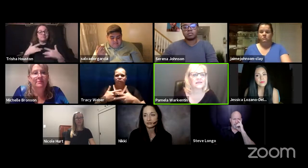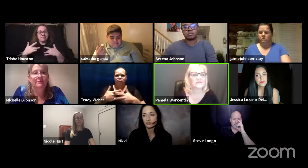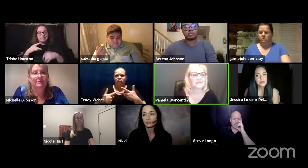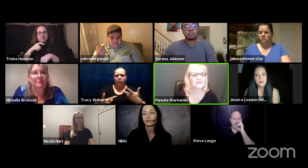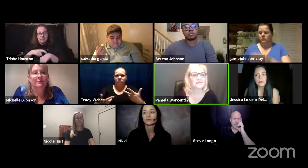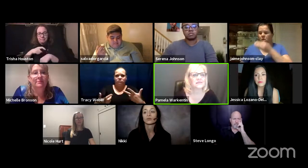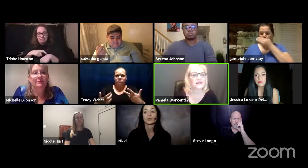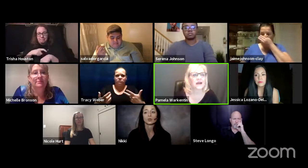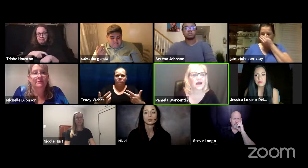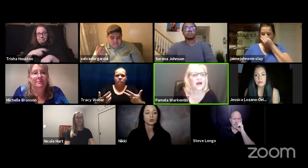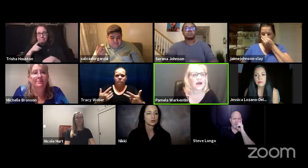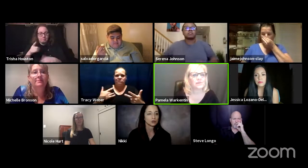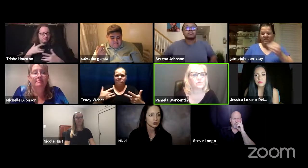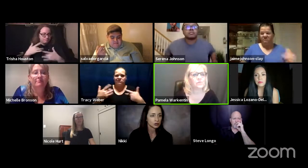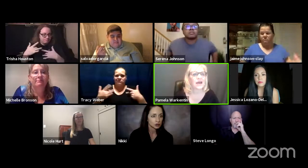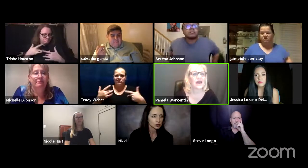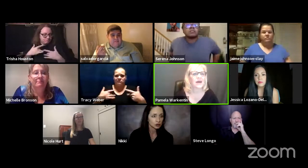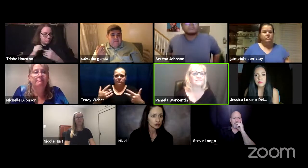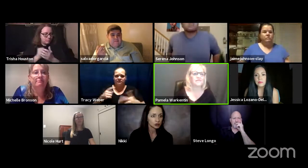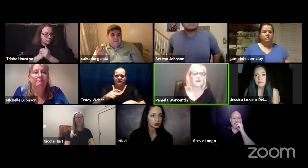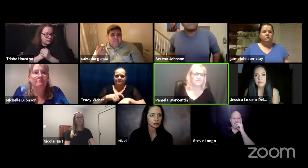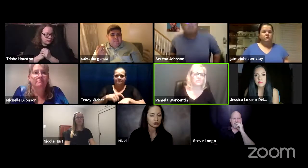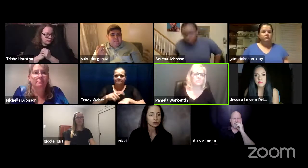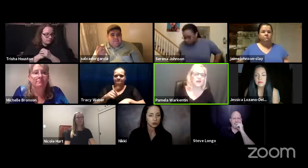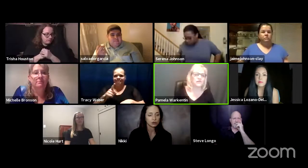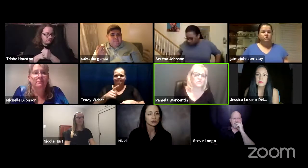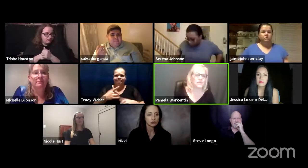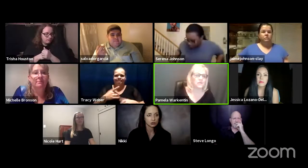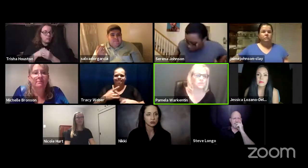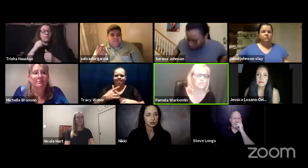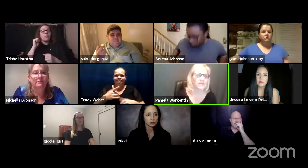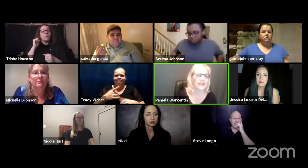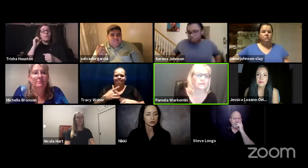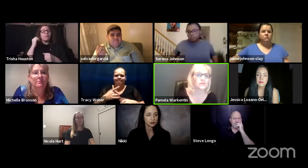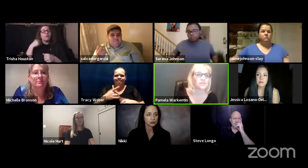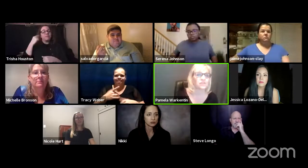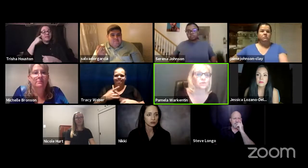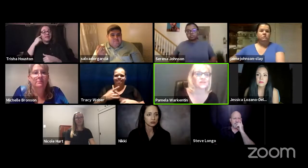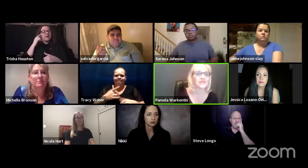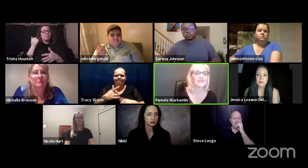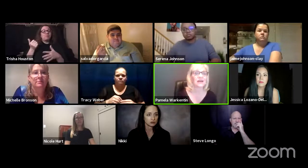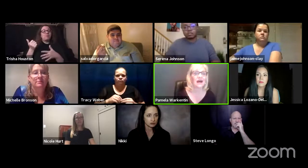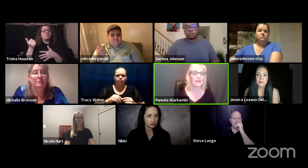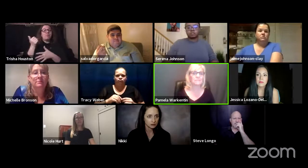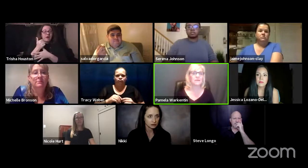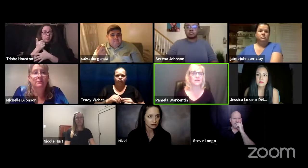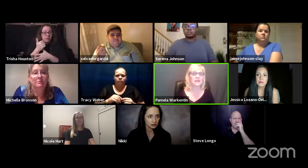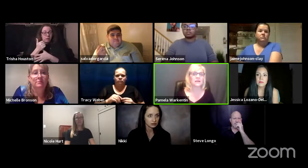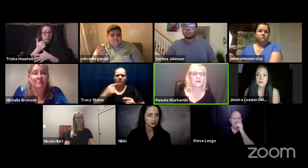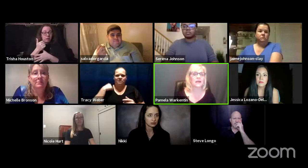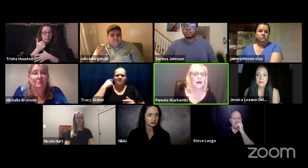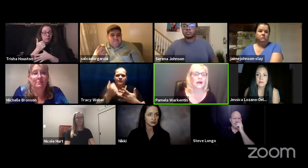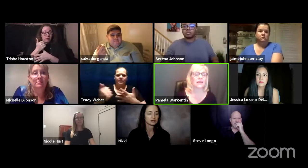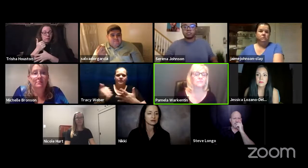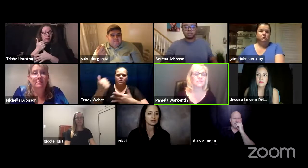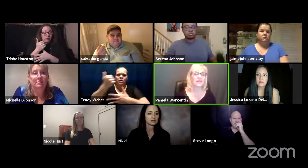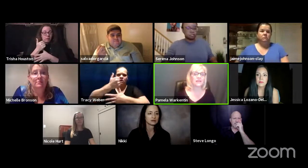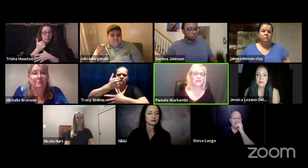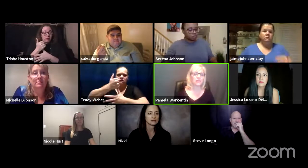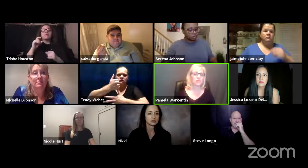And I do have 3 other issues, but I am concerned with the time. I am thinking in